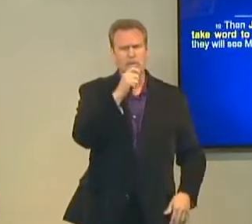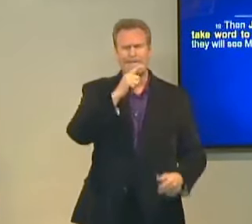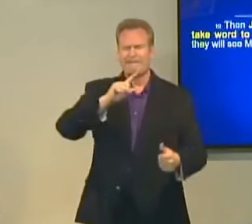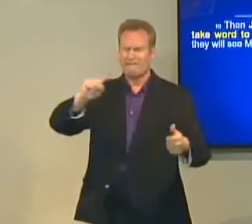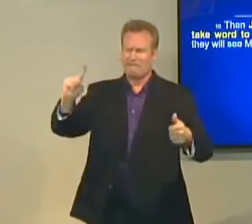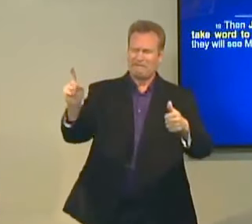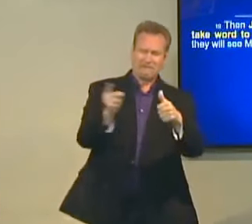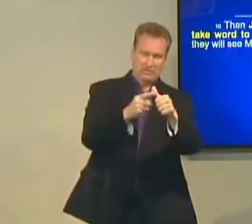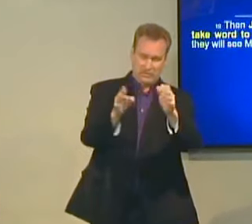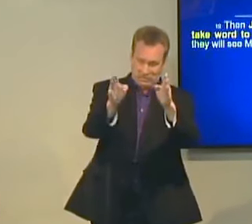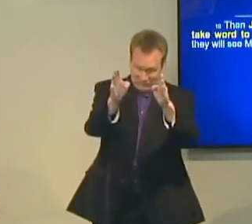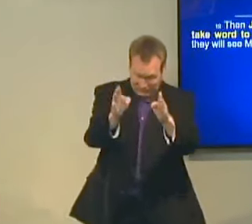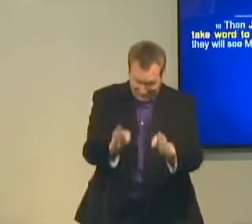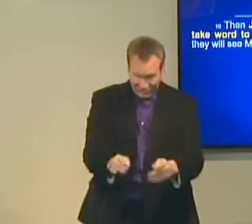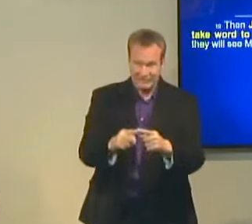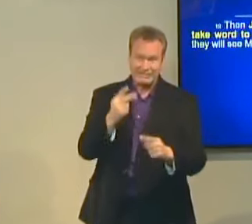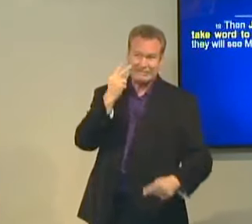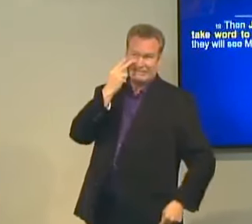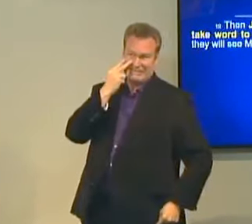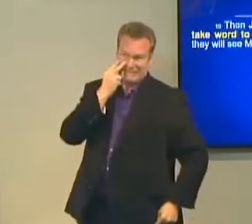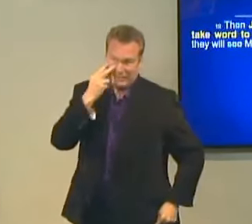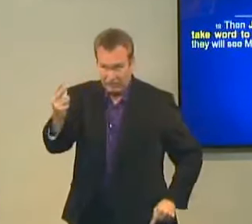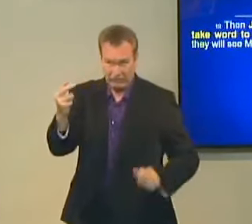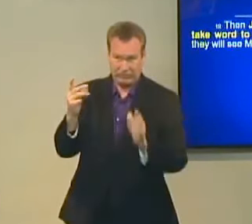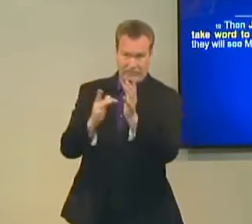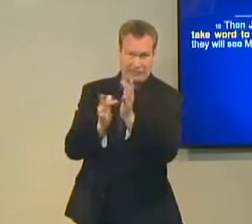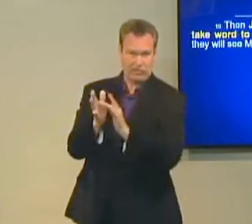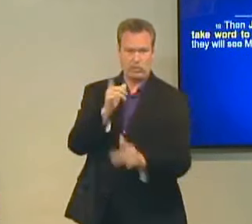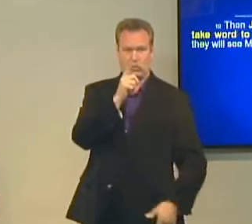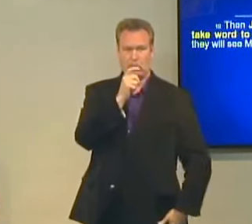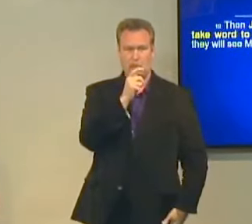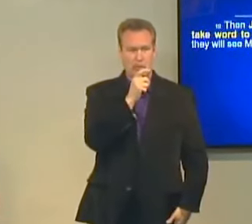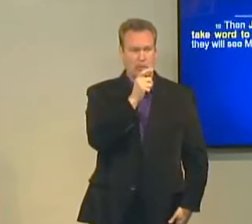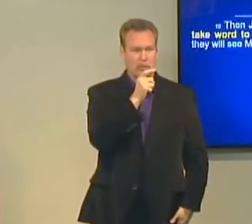talks about. On the future slides and on my message this morning.